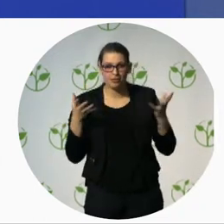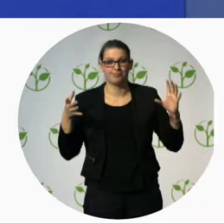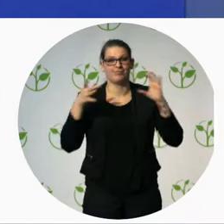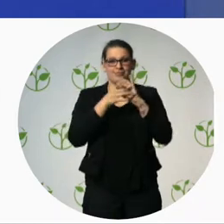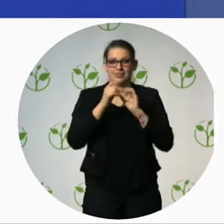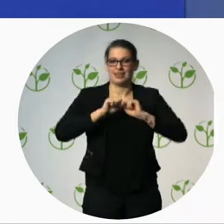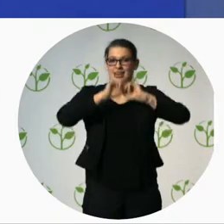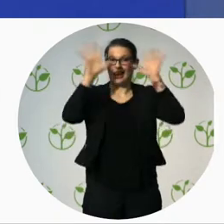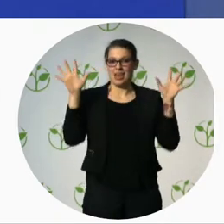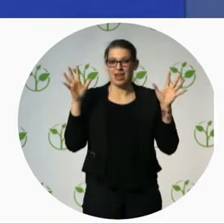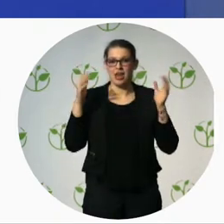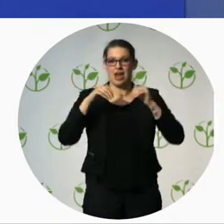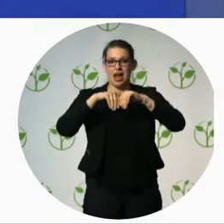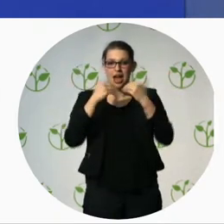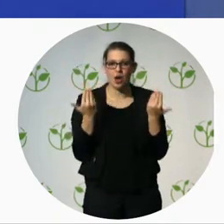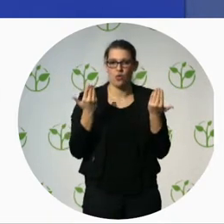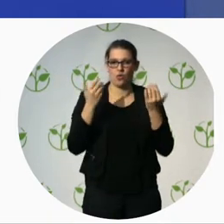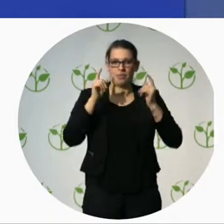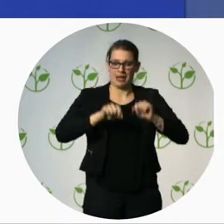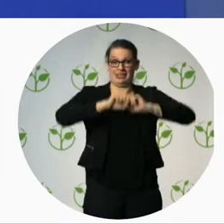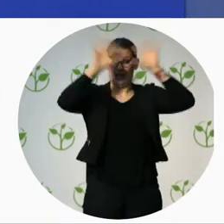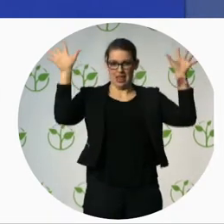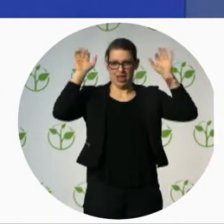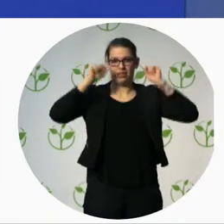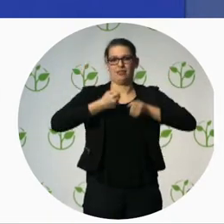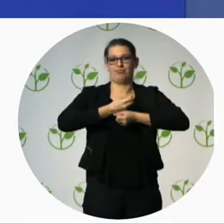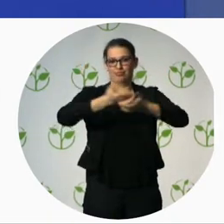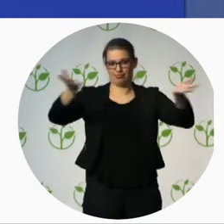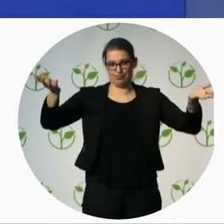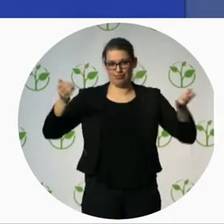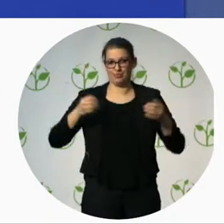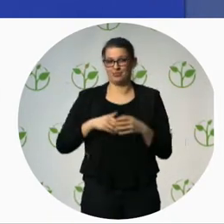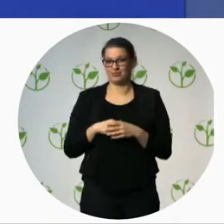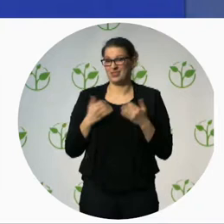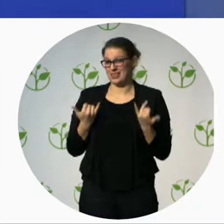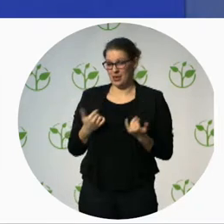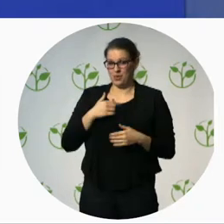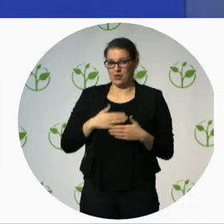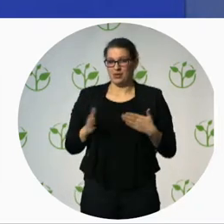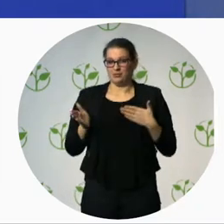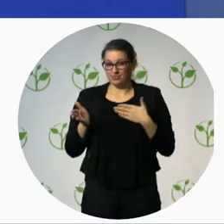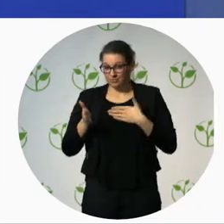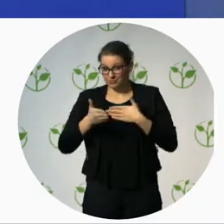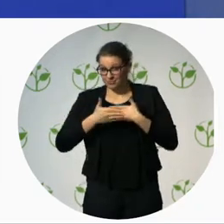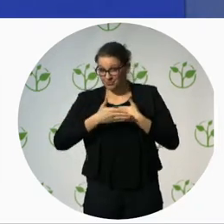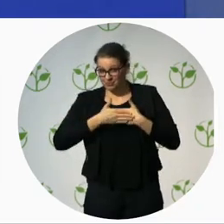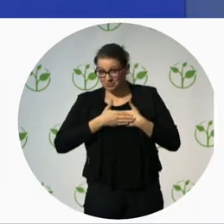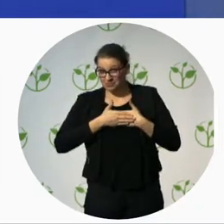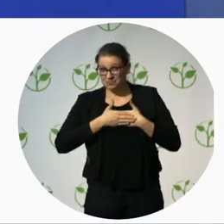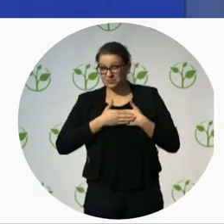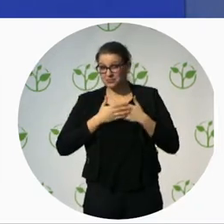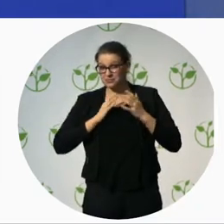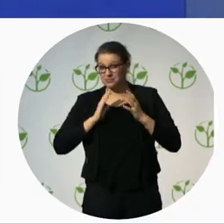To finish, to really finish, I have shared with you the path